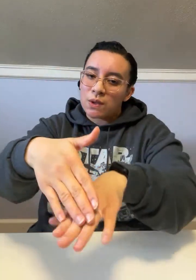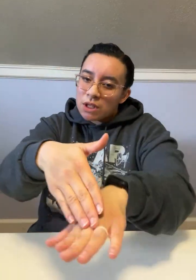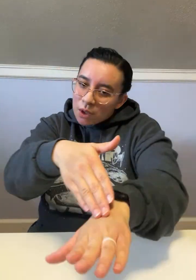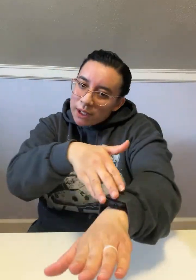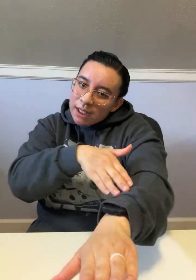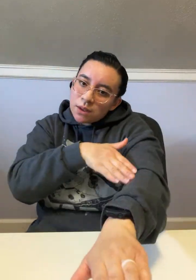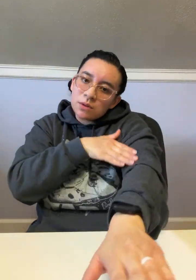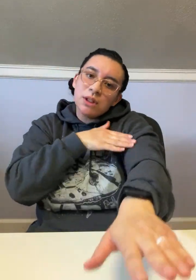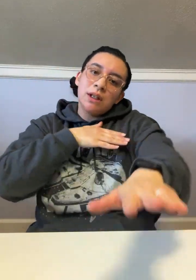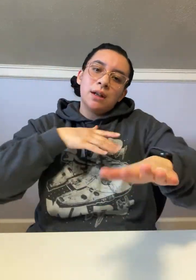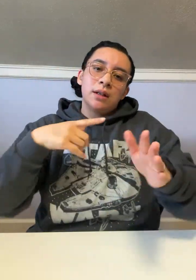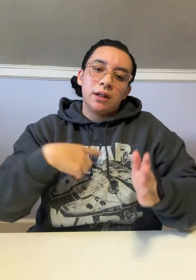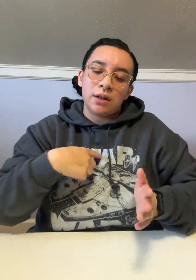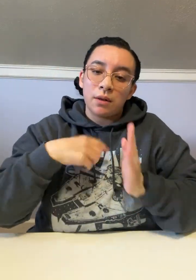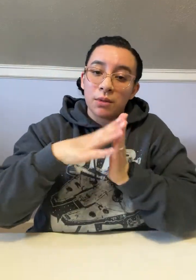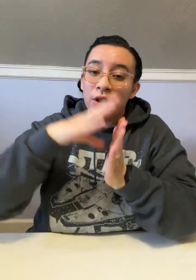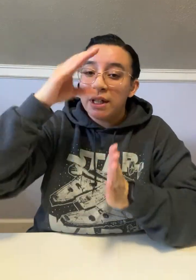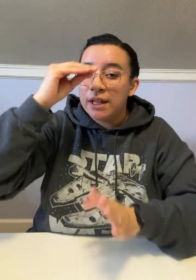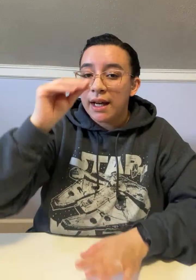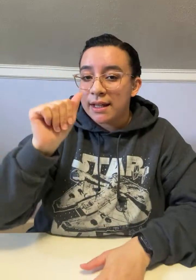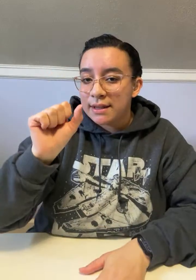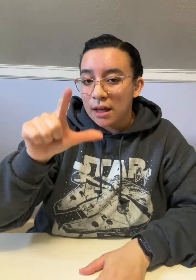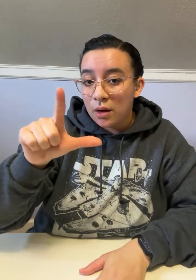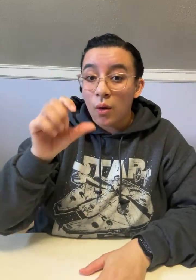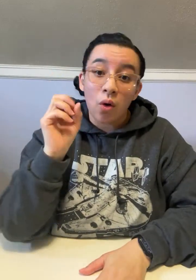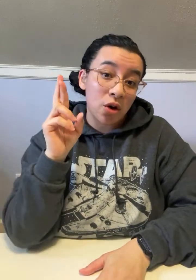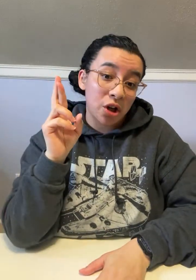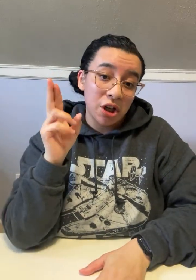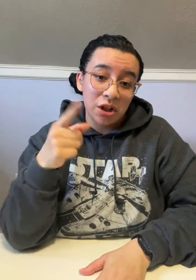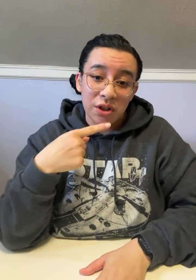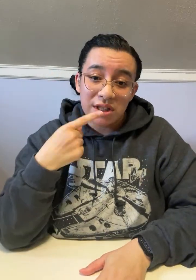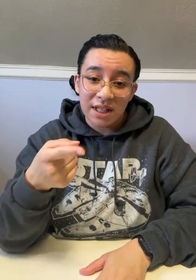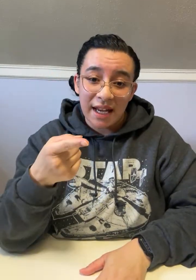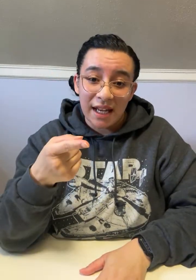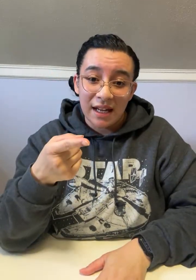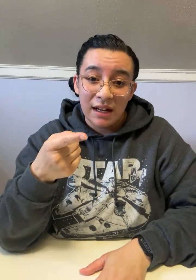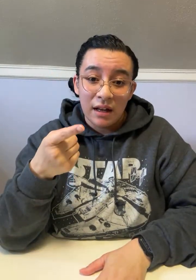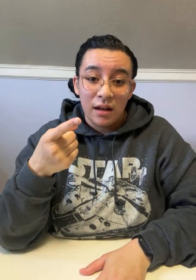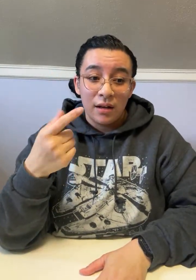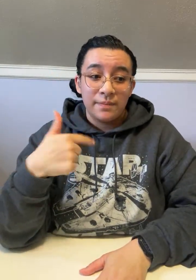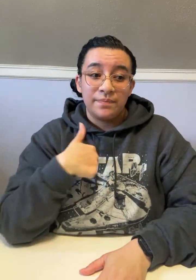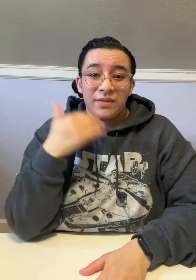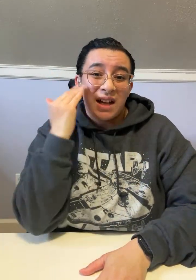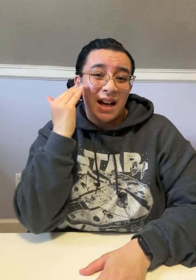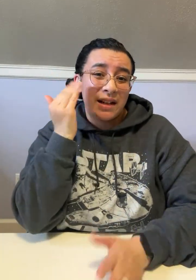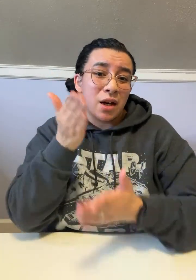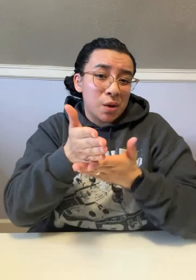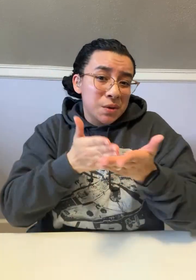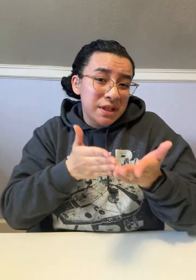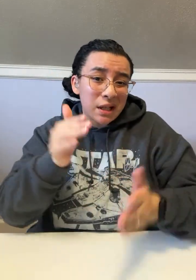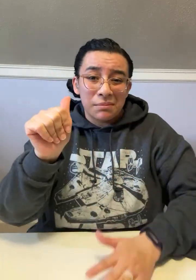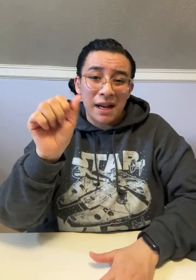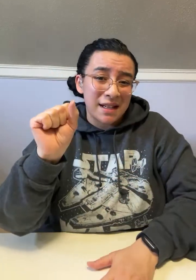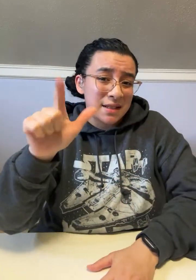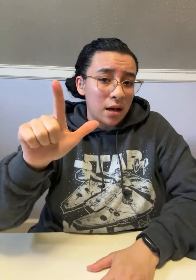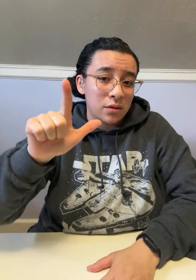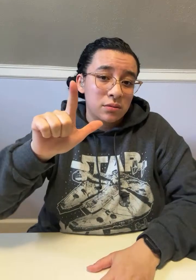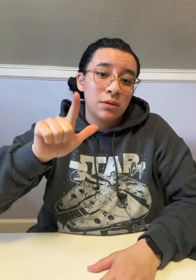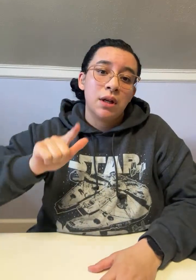slow down. I'm learning ASL. Or you can say, I know some ASL.